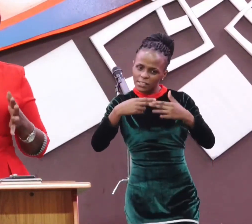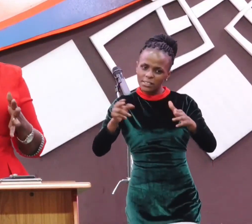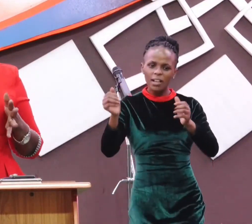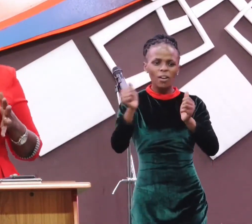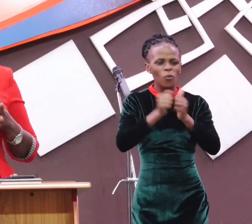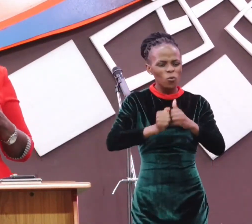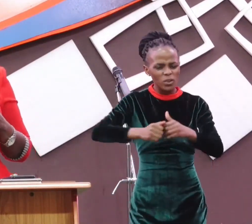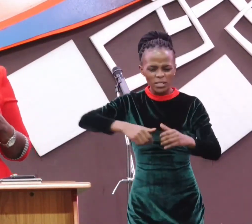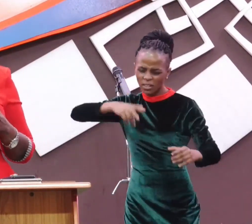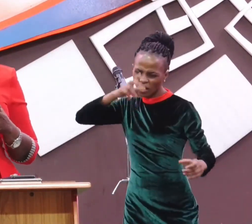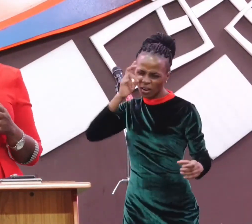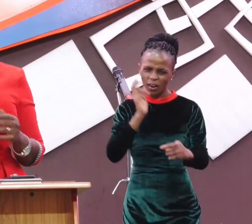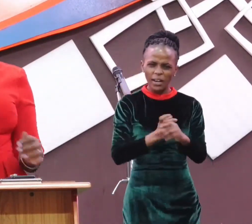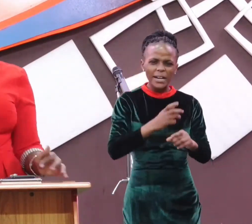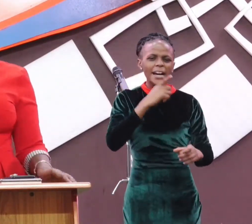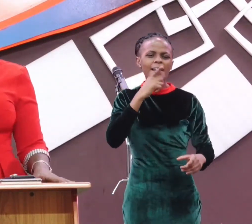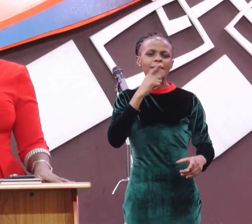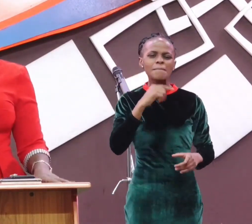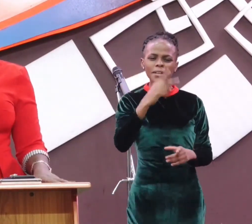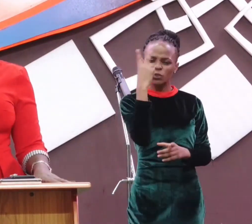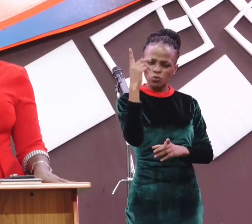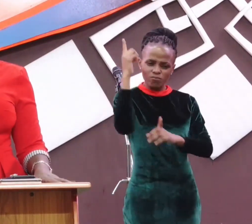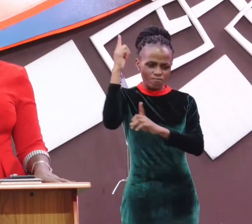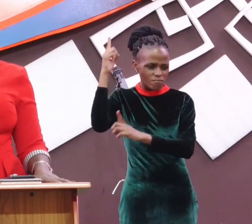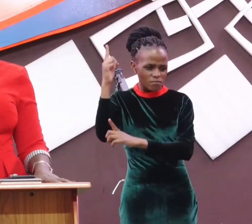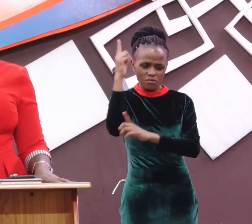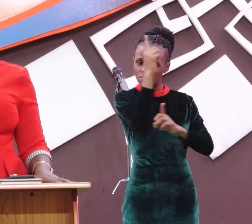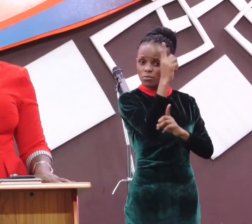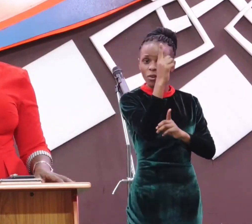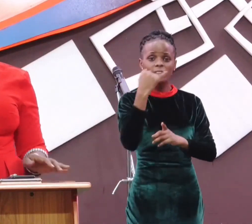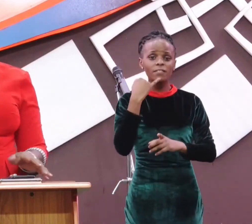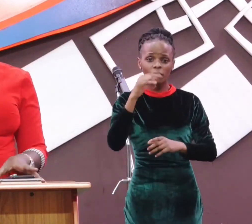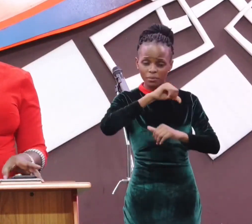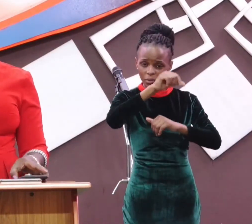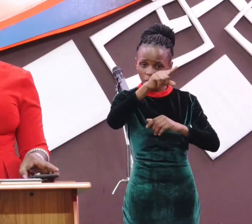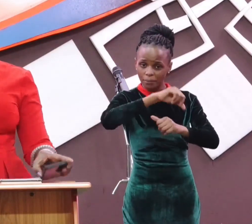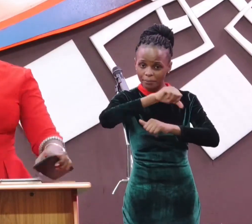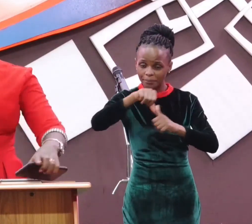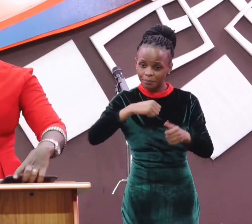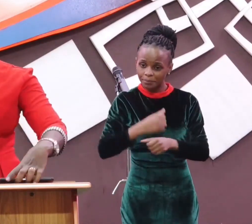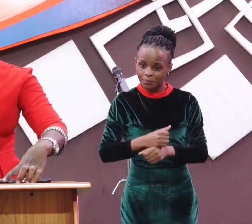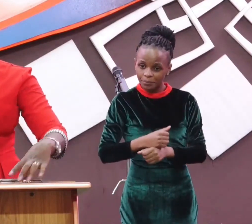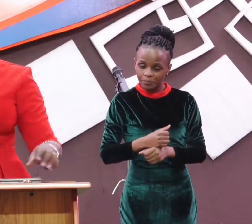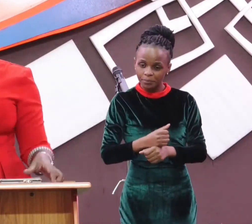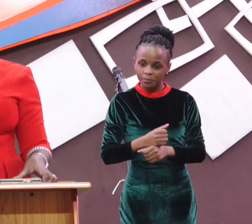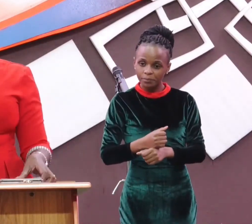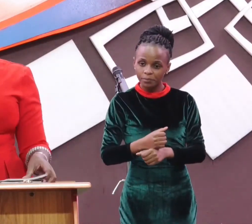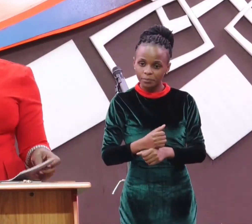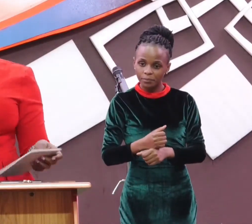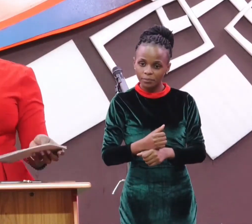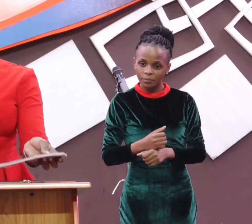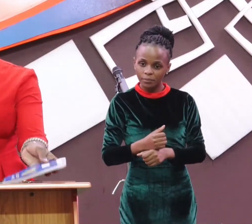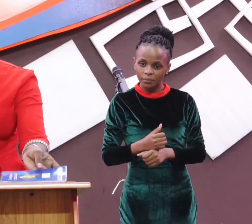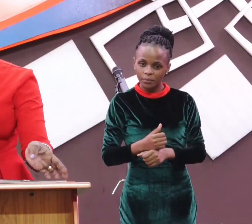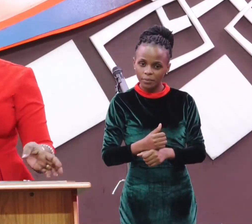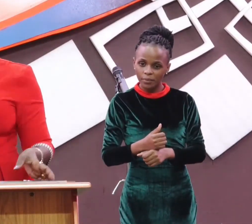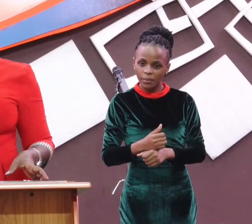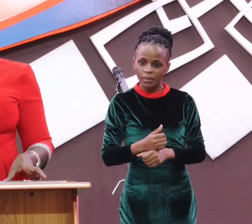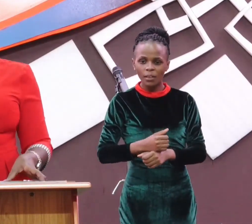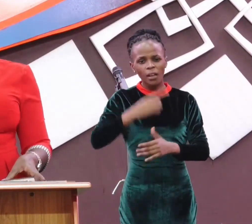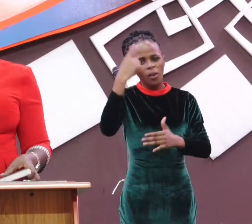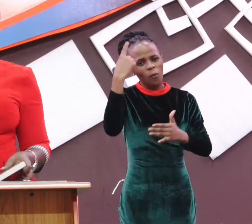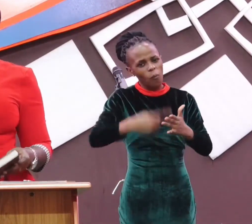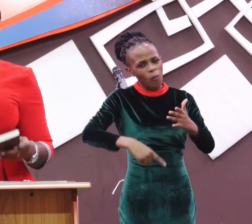bali abakambwe benkugambye. When you first go in that first gate where there were the 2 giant dark men. Kati